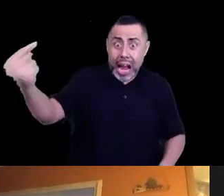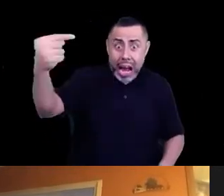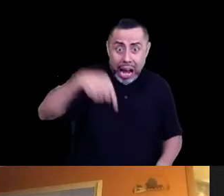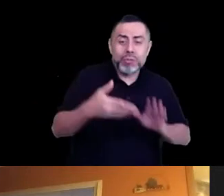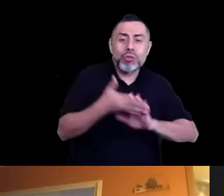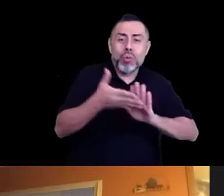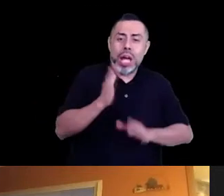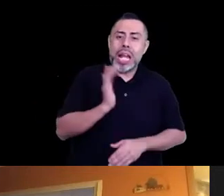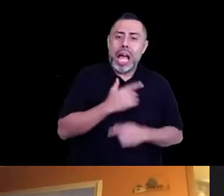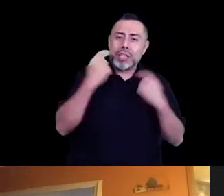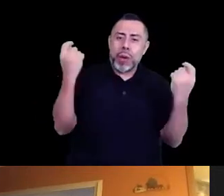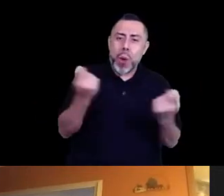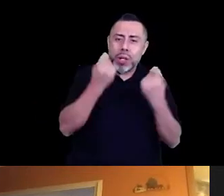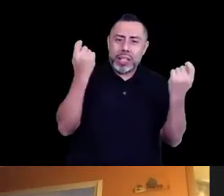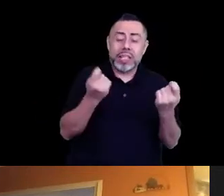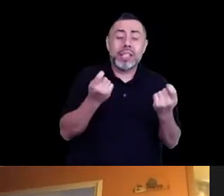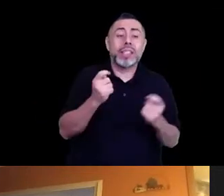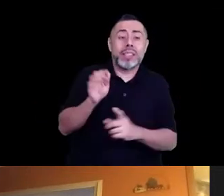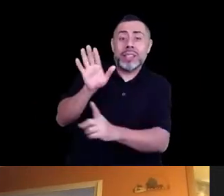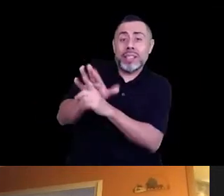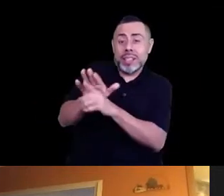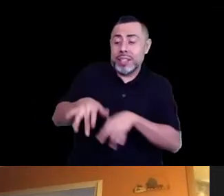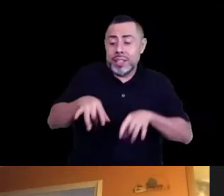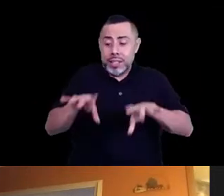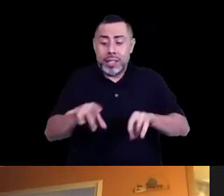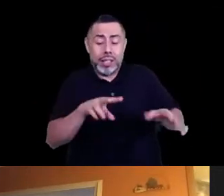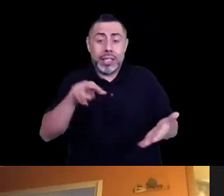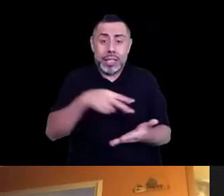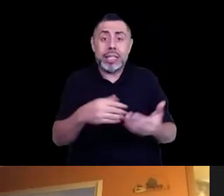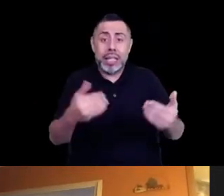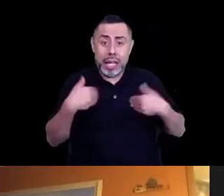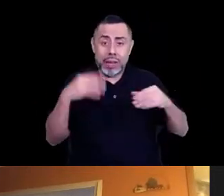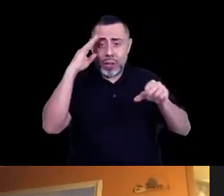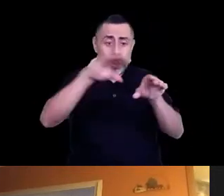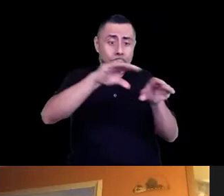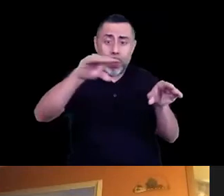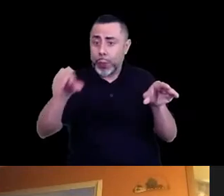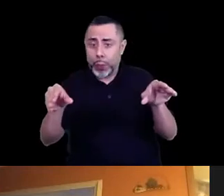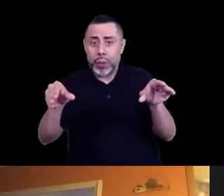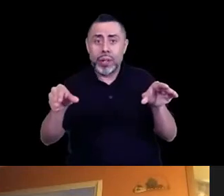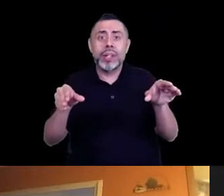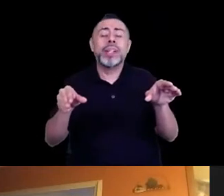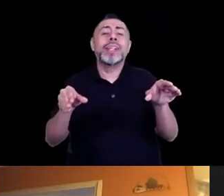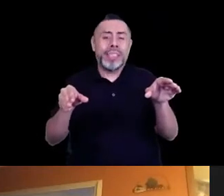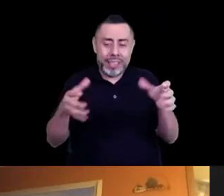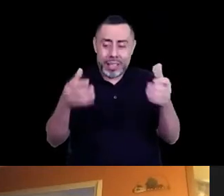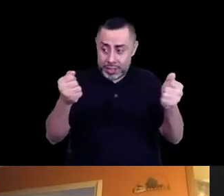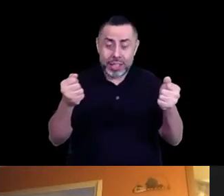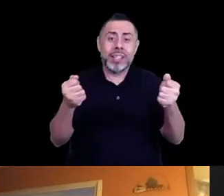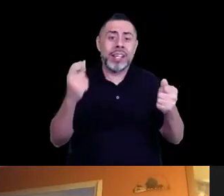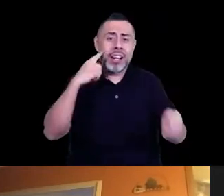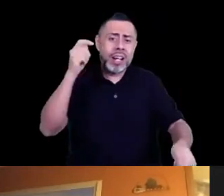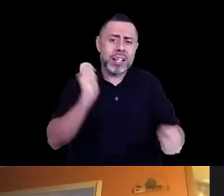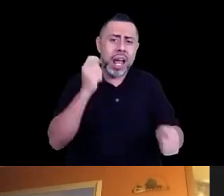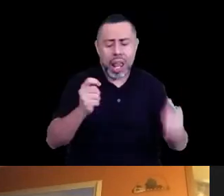And they actually, when they dance, they use boomerangs. They hold one up one way and one the other way, and they clack them back and forth to make the rhythm